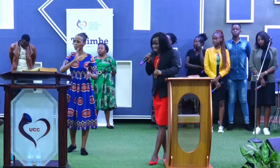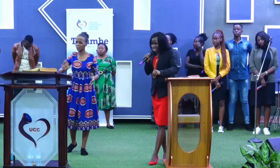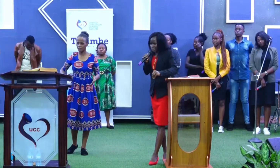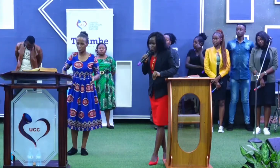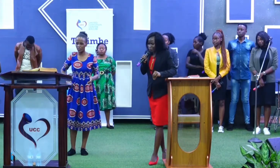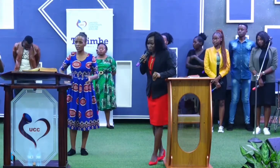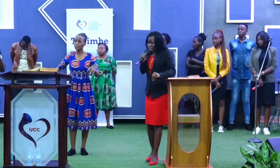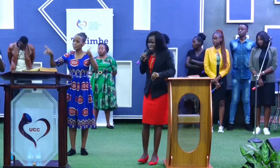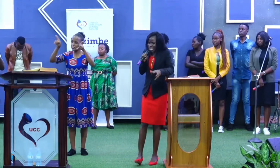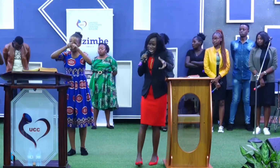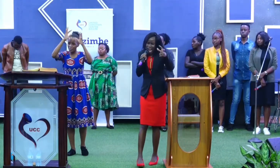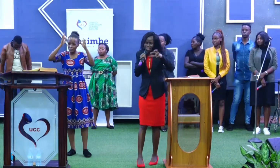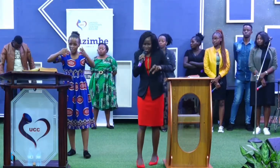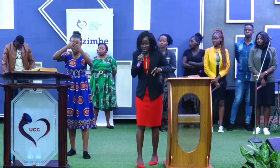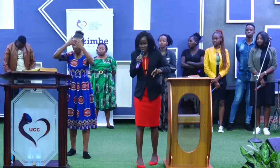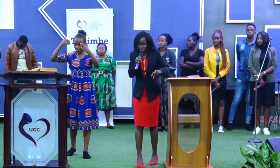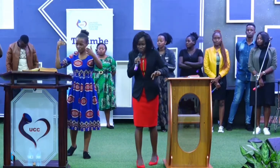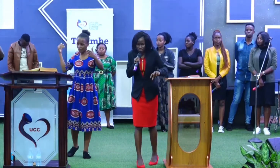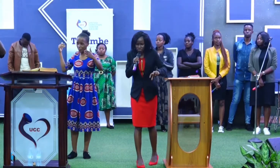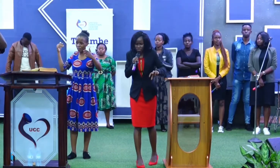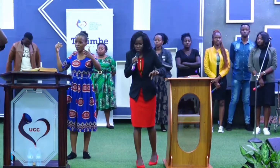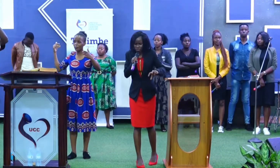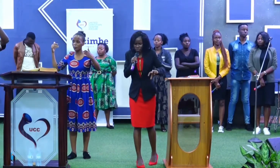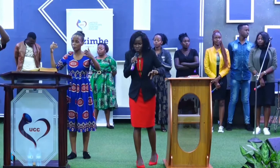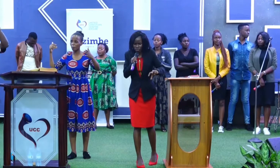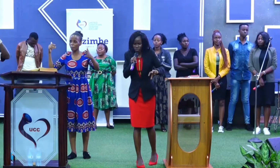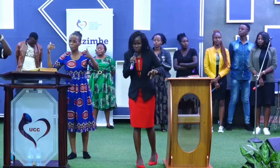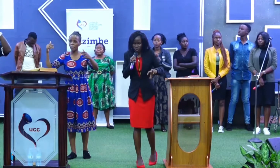Jesus, then the